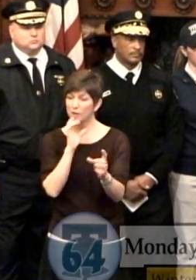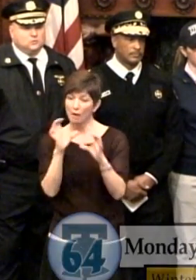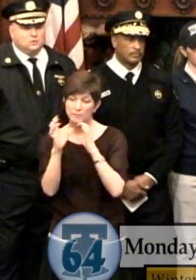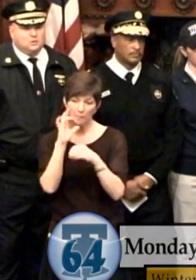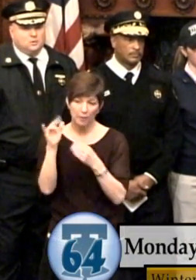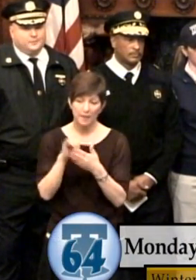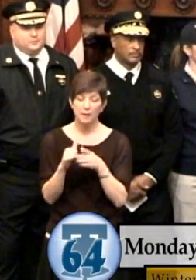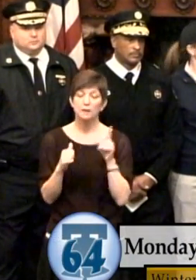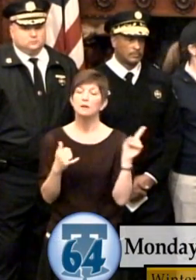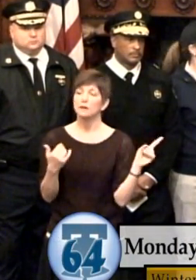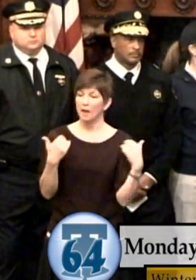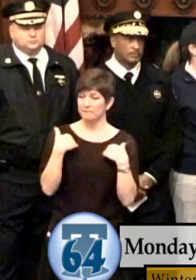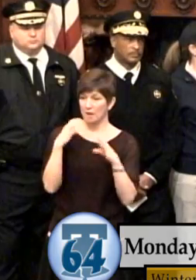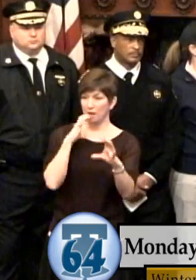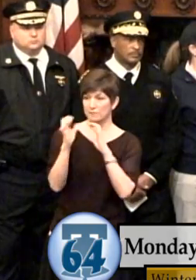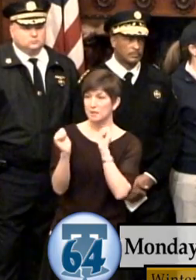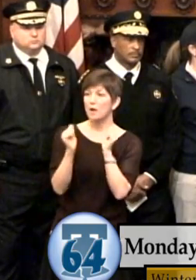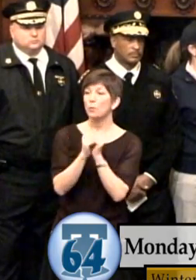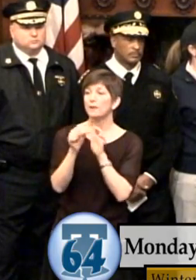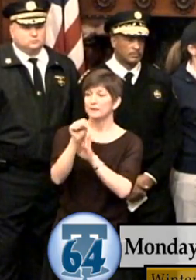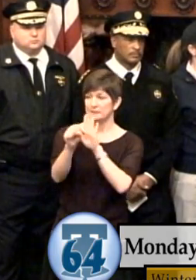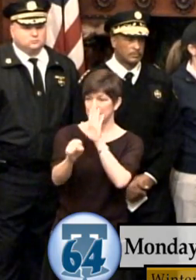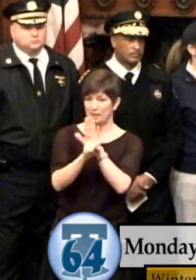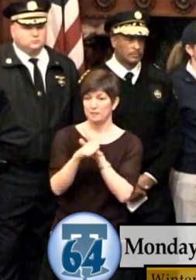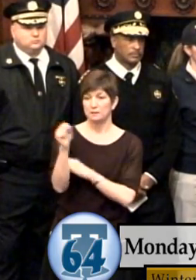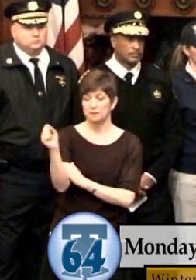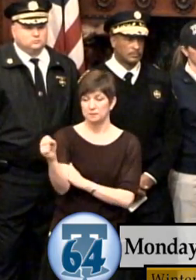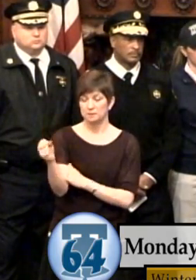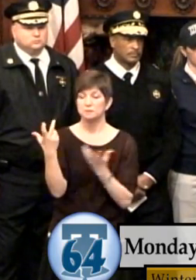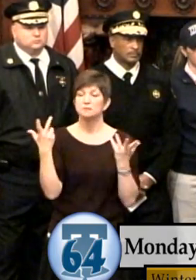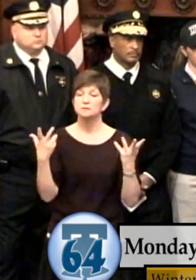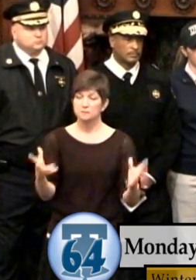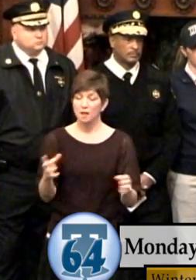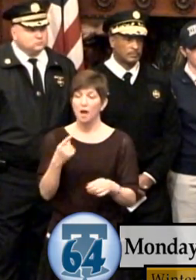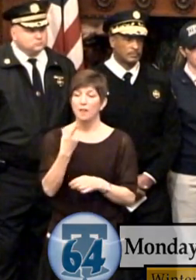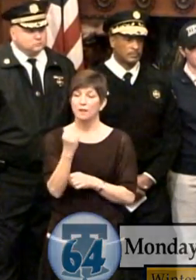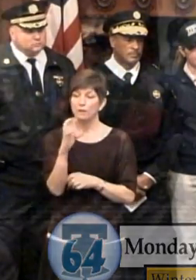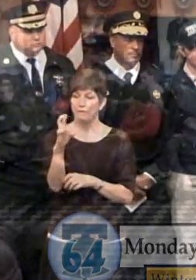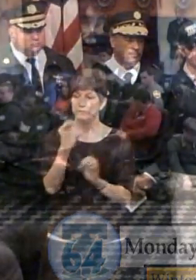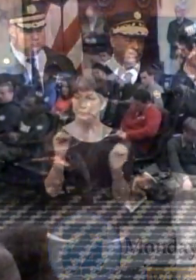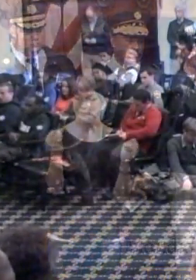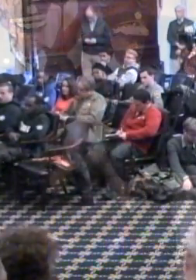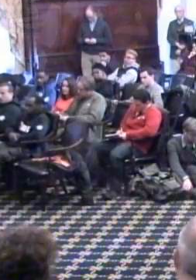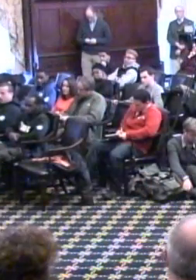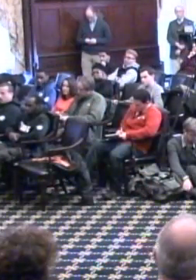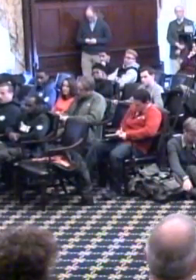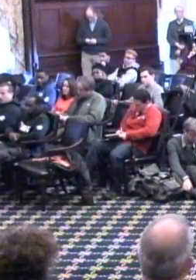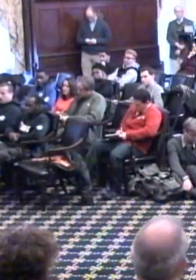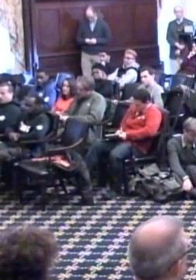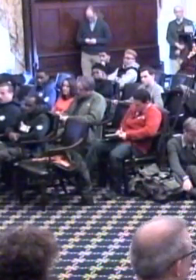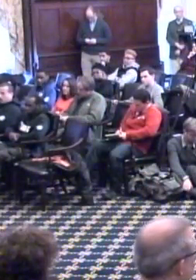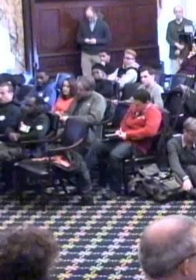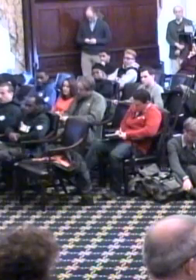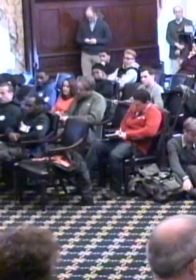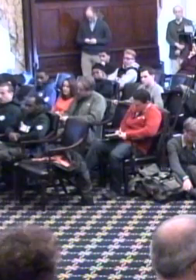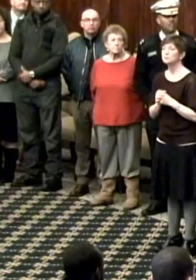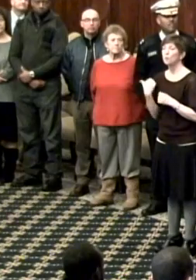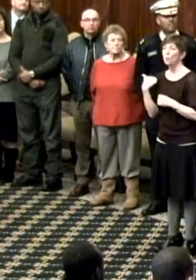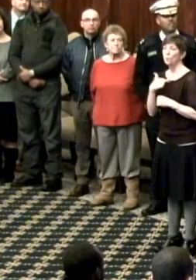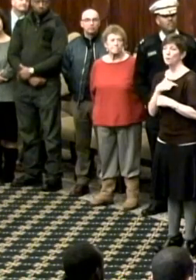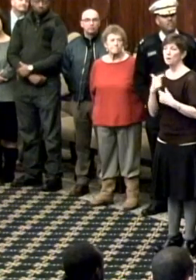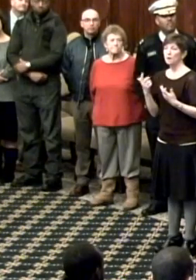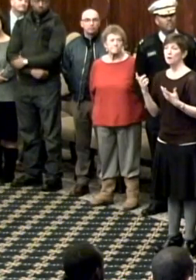So we've had conversations with the state already, the governor's office in particular. What